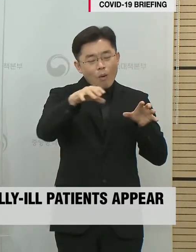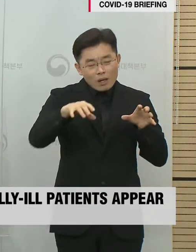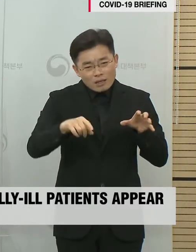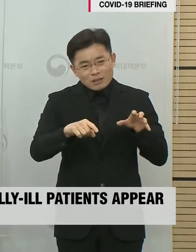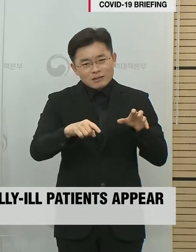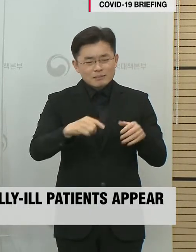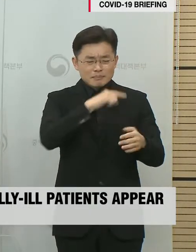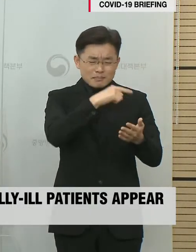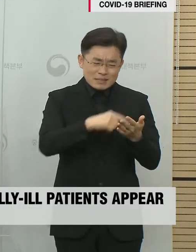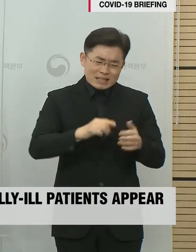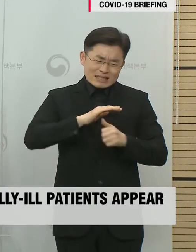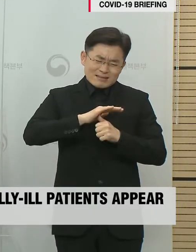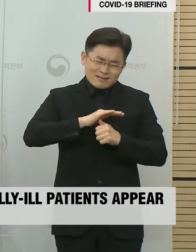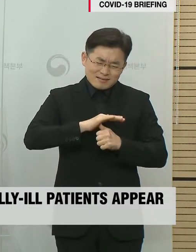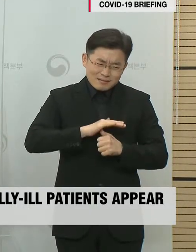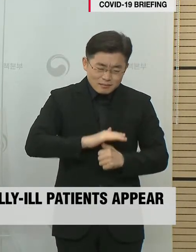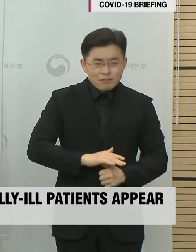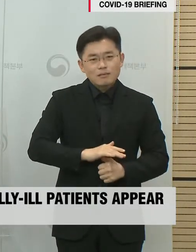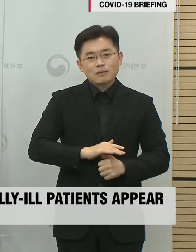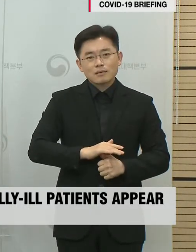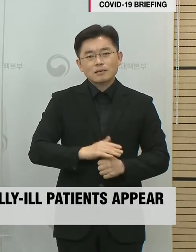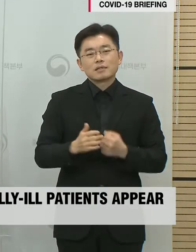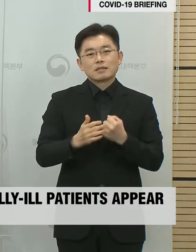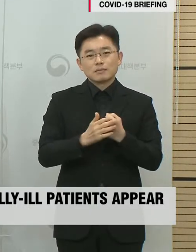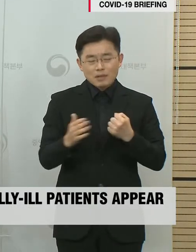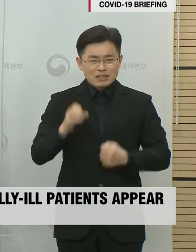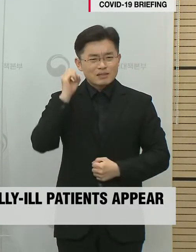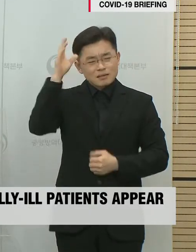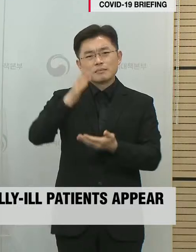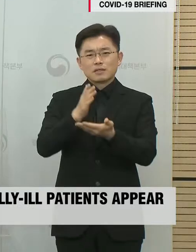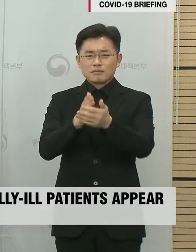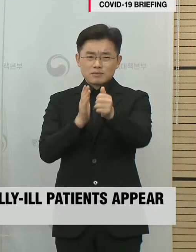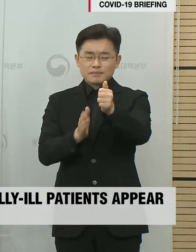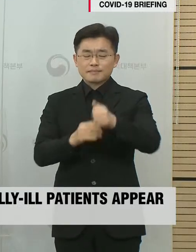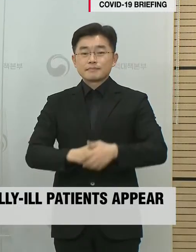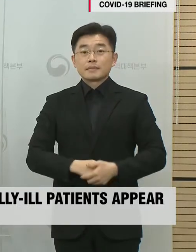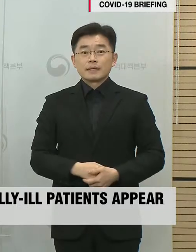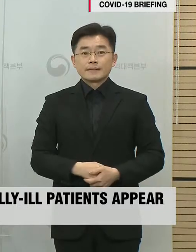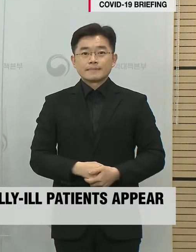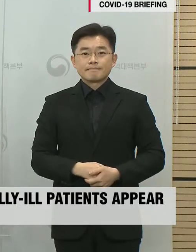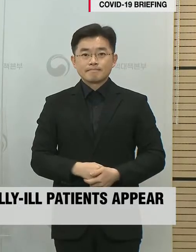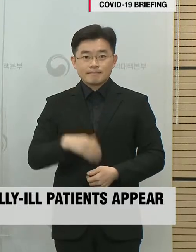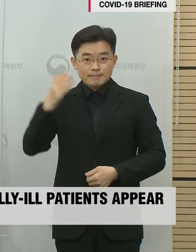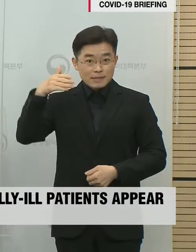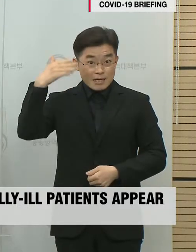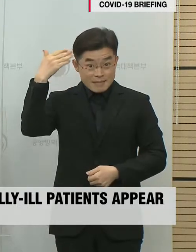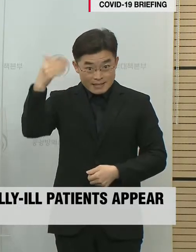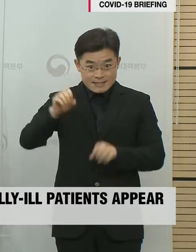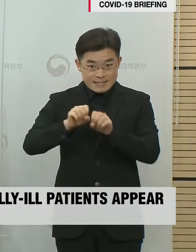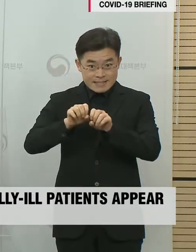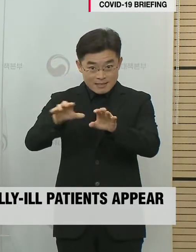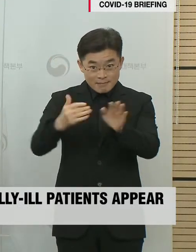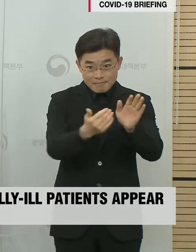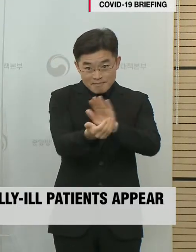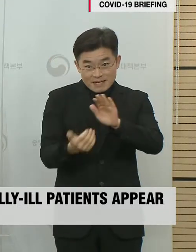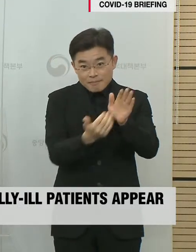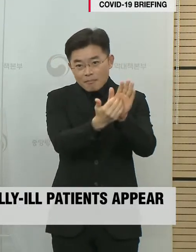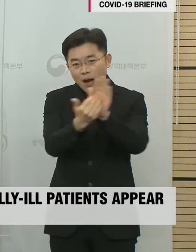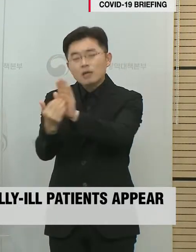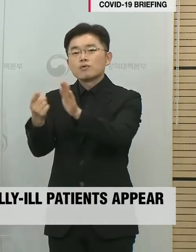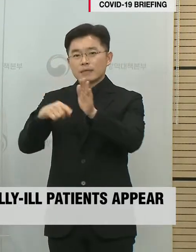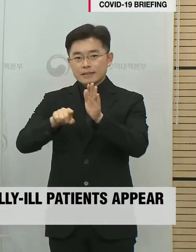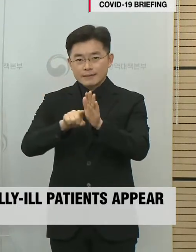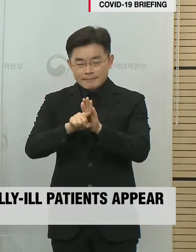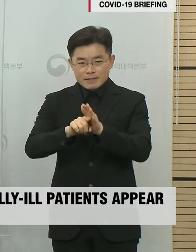to flatten the curve again, we have learned that an invaluable lesson, that it is it takes a lot